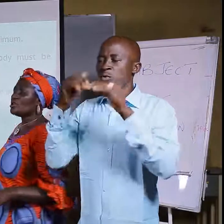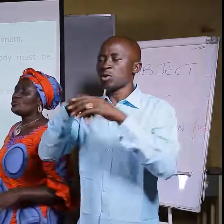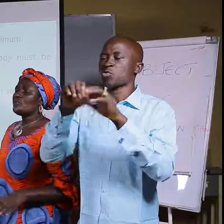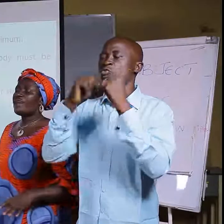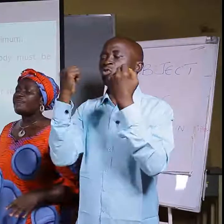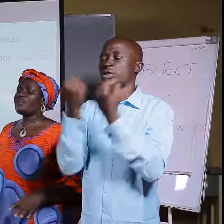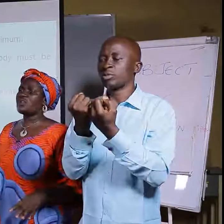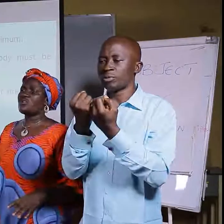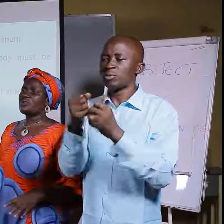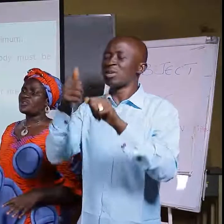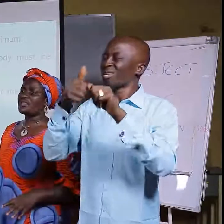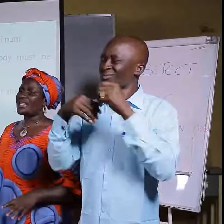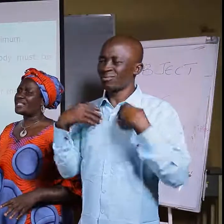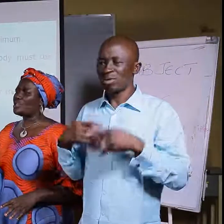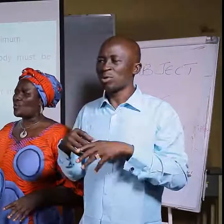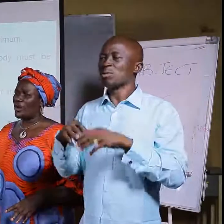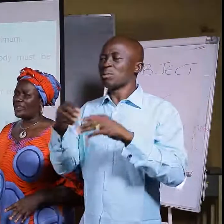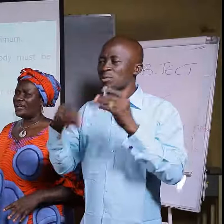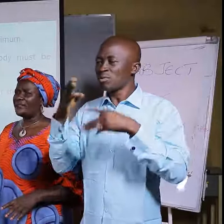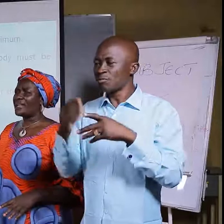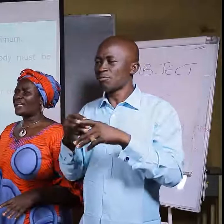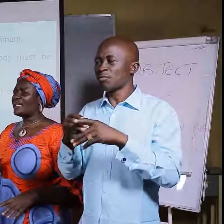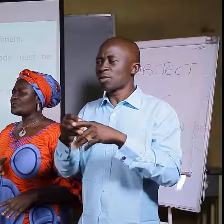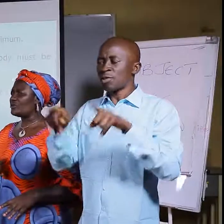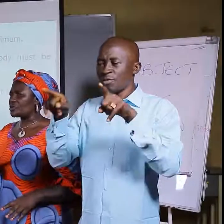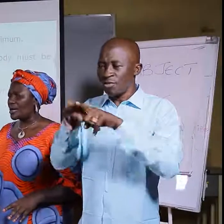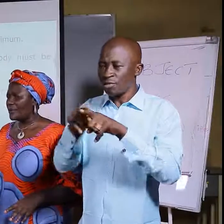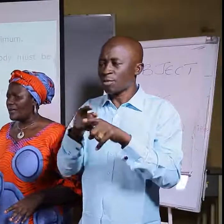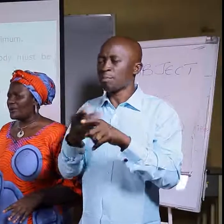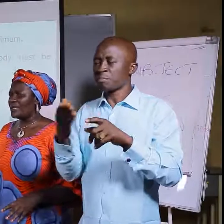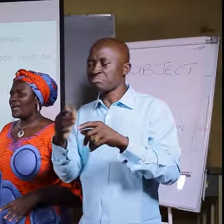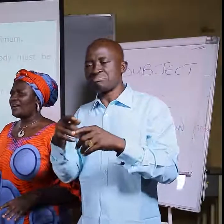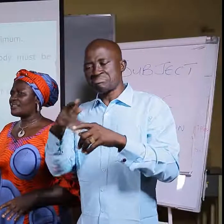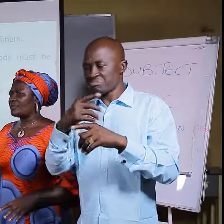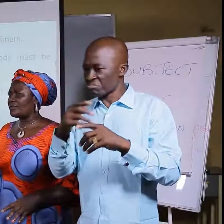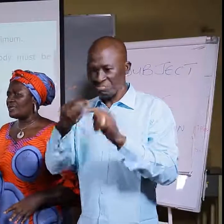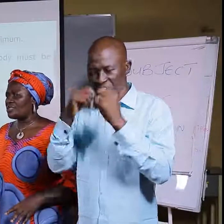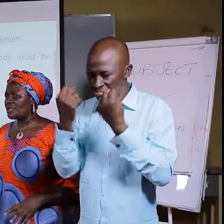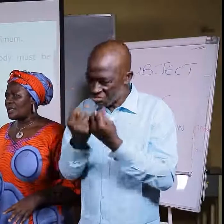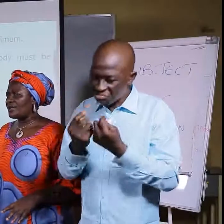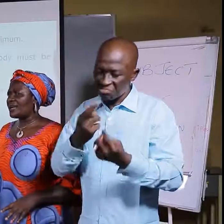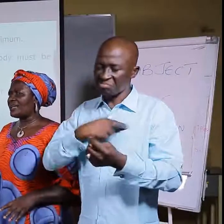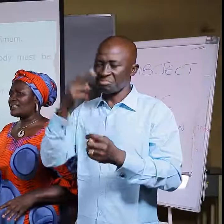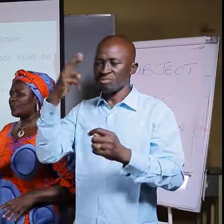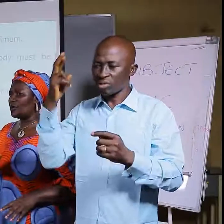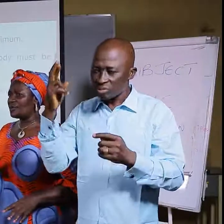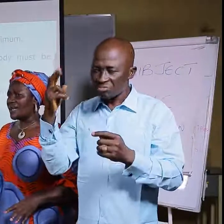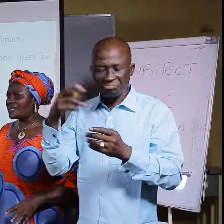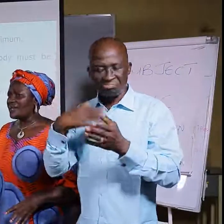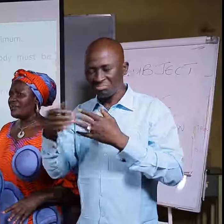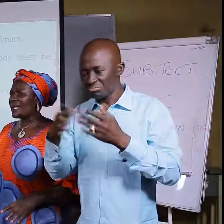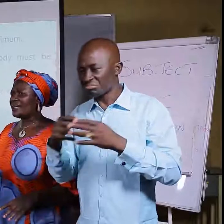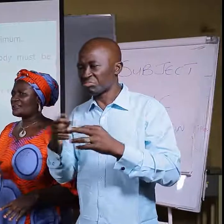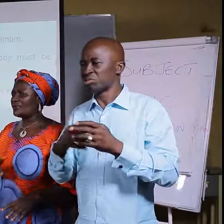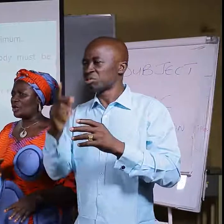society, everybody will be treated equally, regardless of your tribe, regardless of your religion, regardless of your